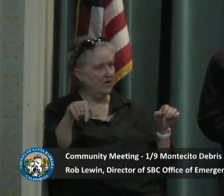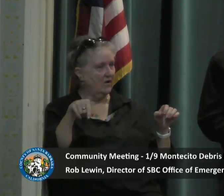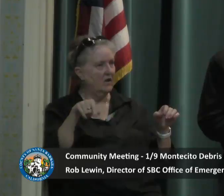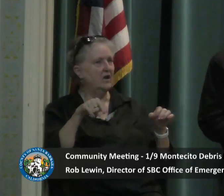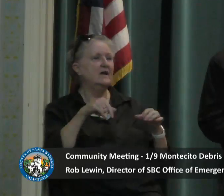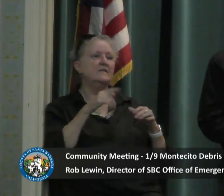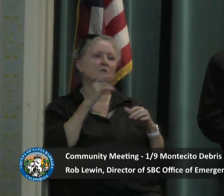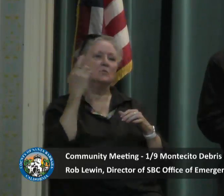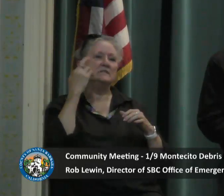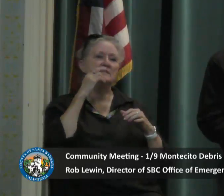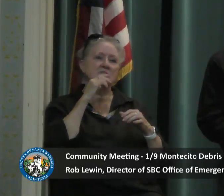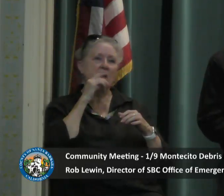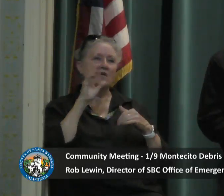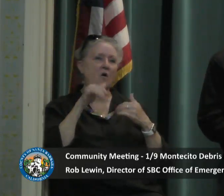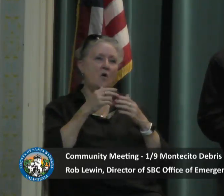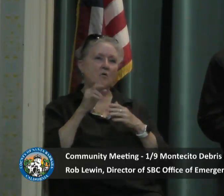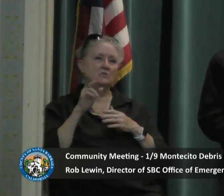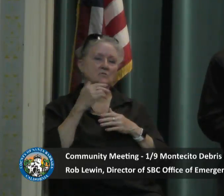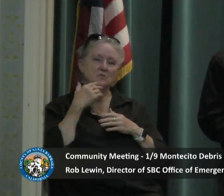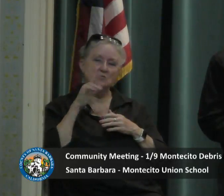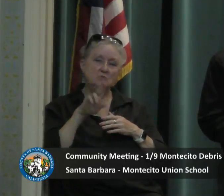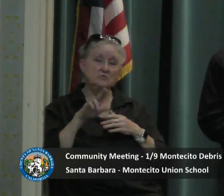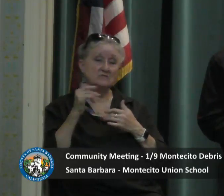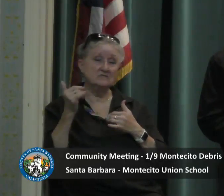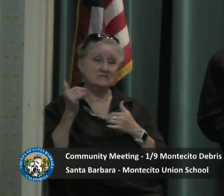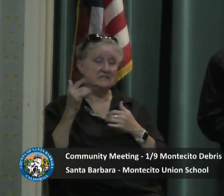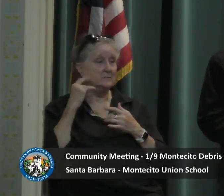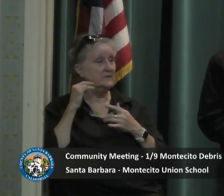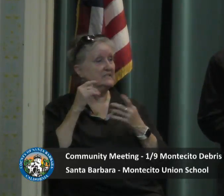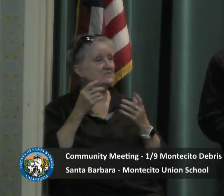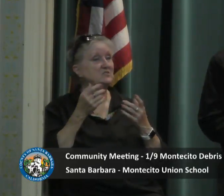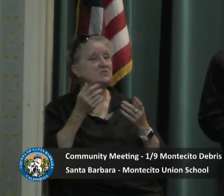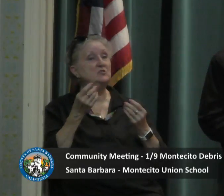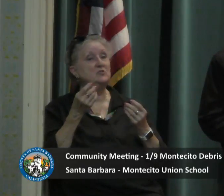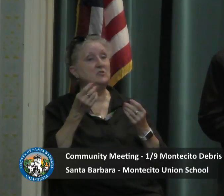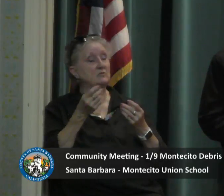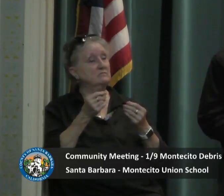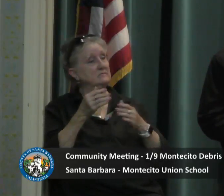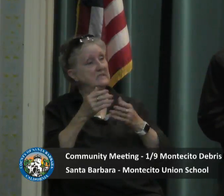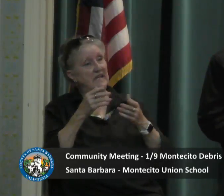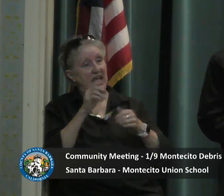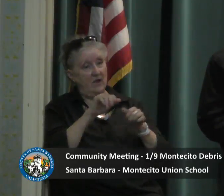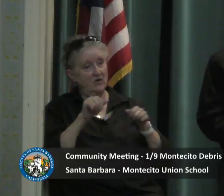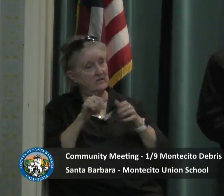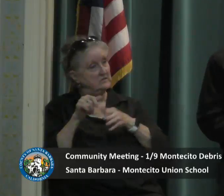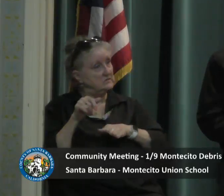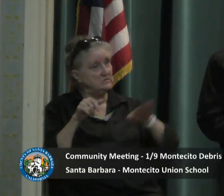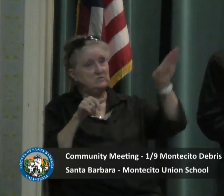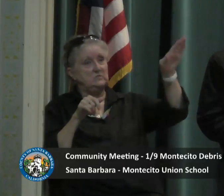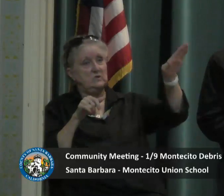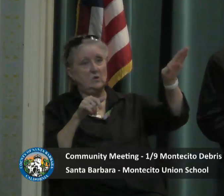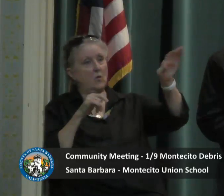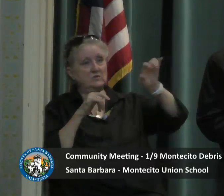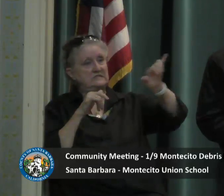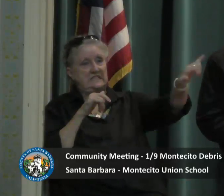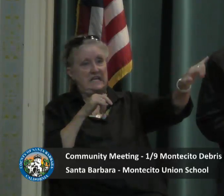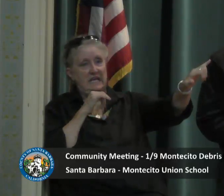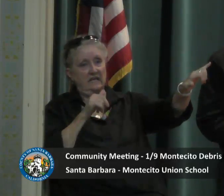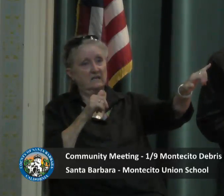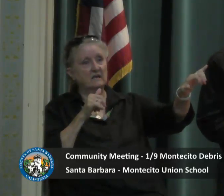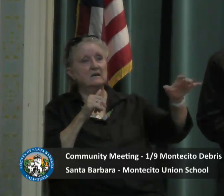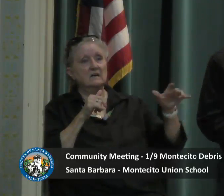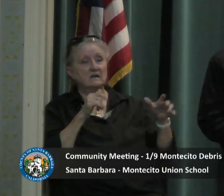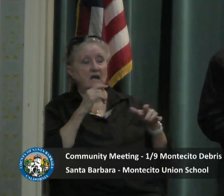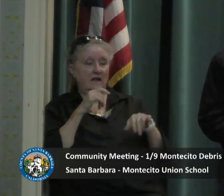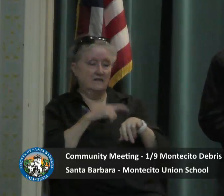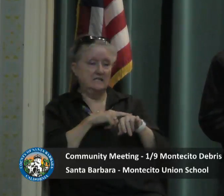is probably not at all useful in the areas is the ground is too steep and it won't hold, and obviously the